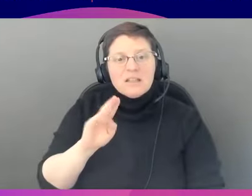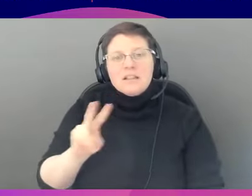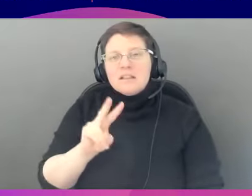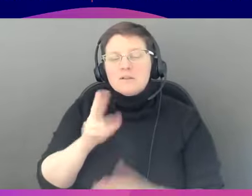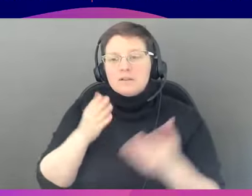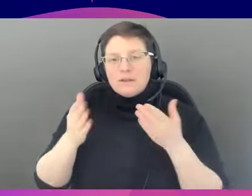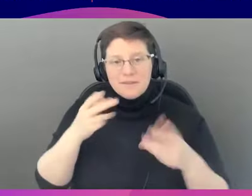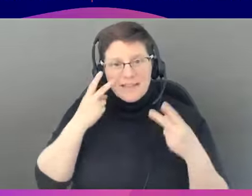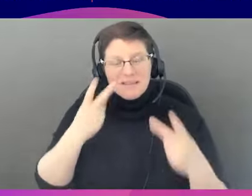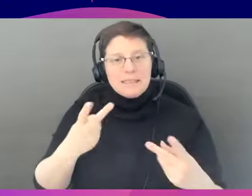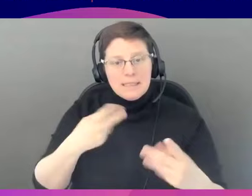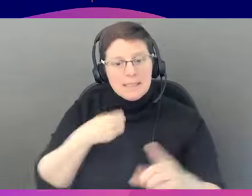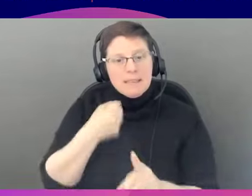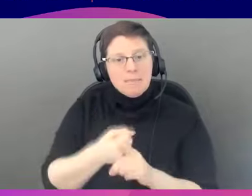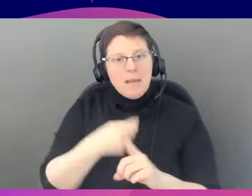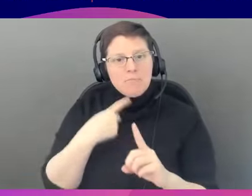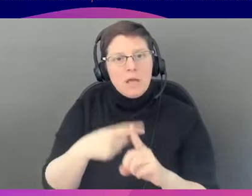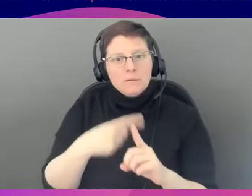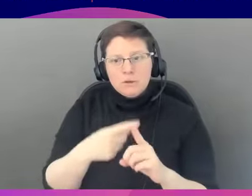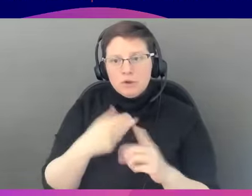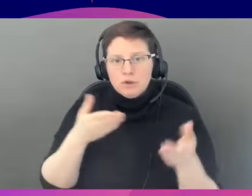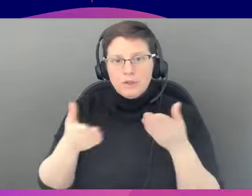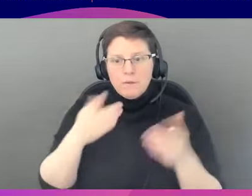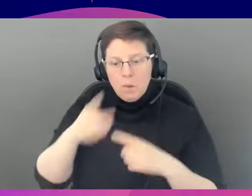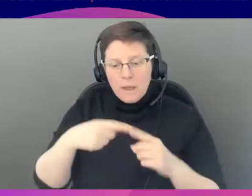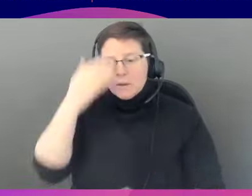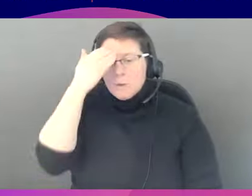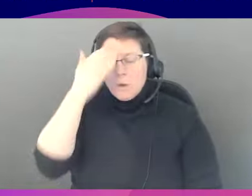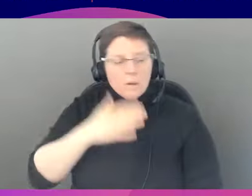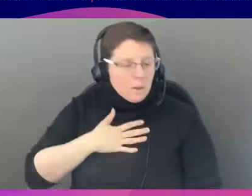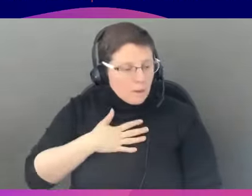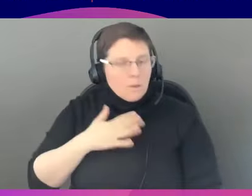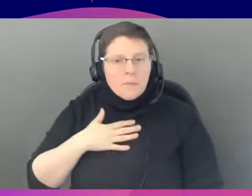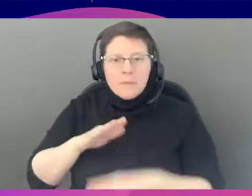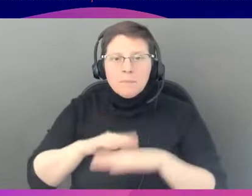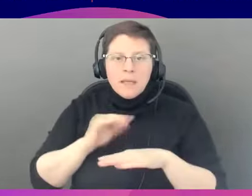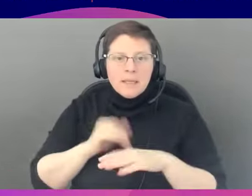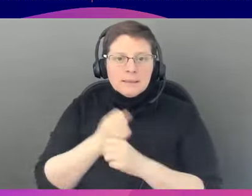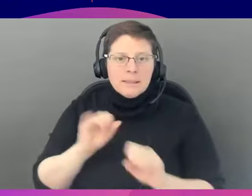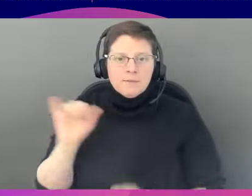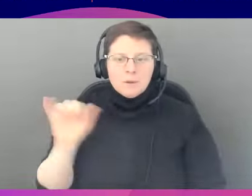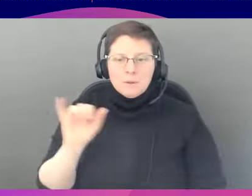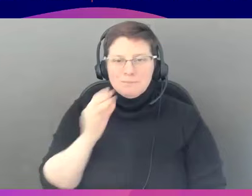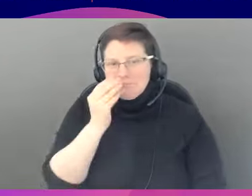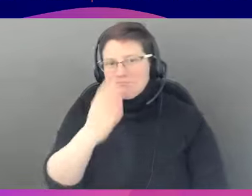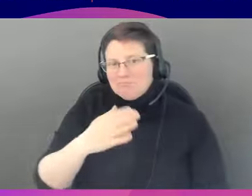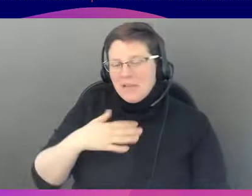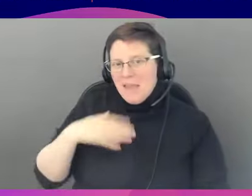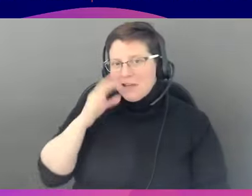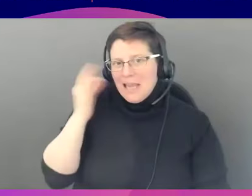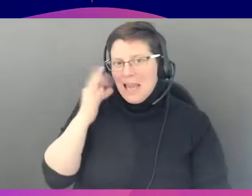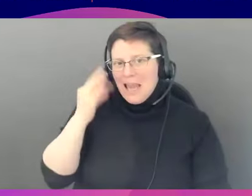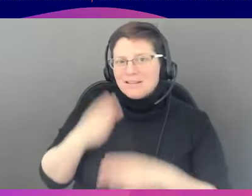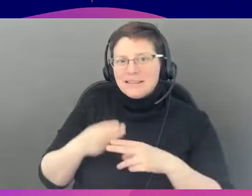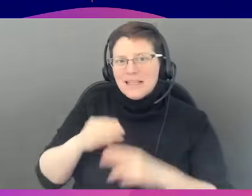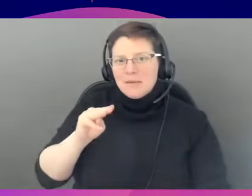on survivors when they know that their animal family members are safe too. I have a cat companion named Mew who has